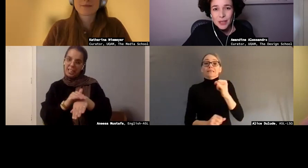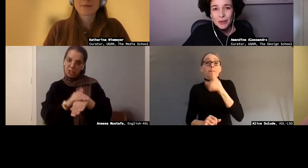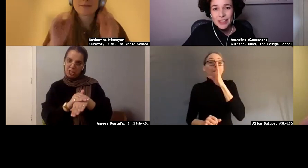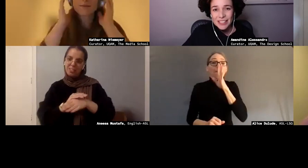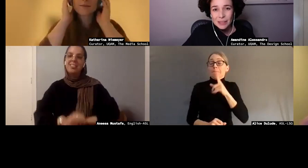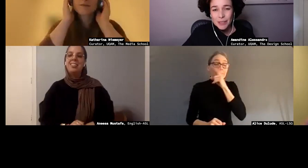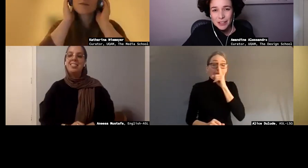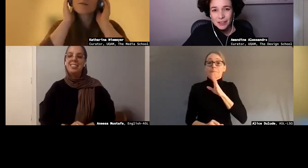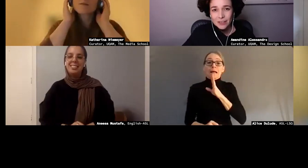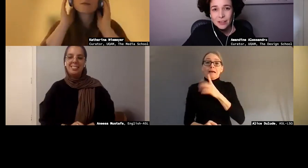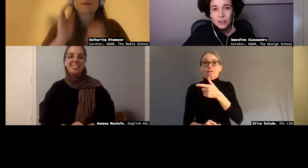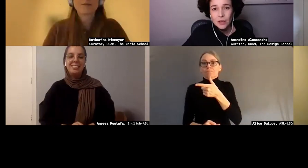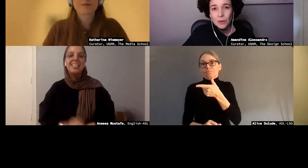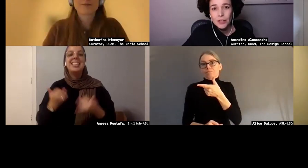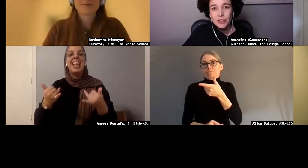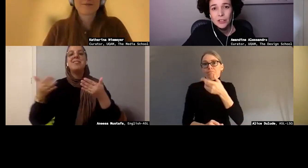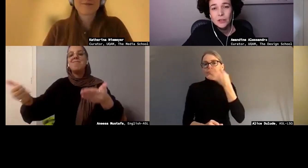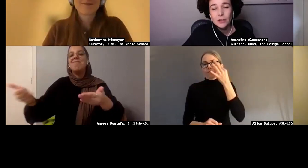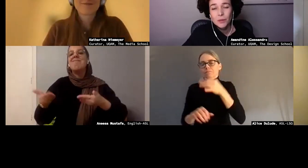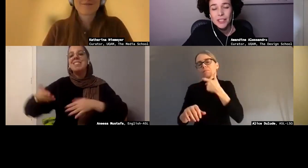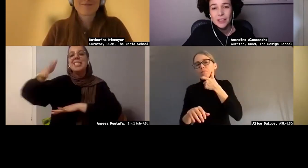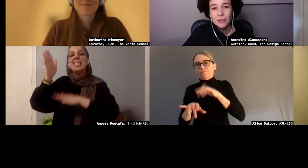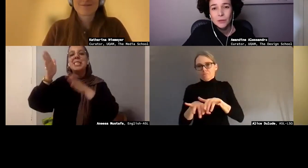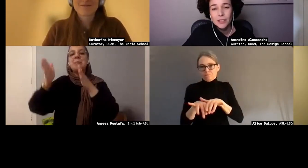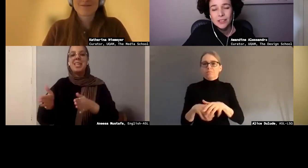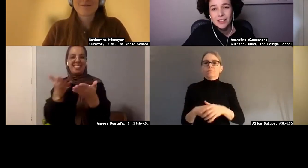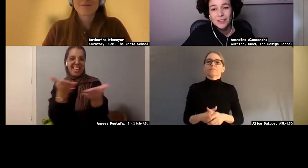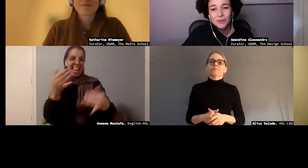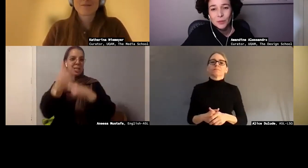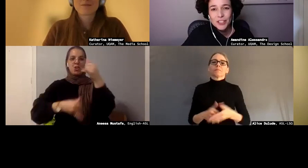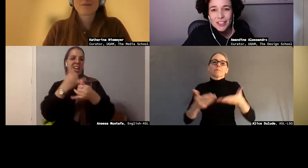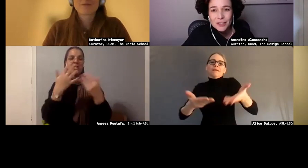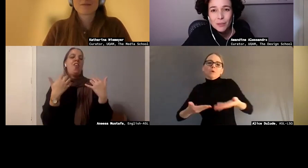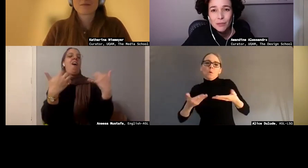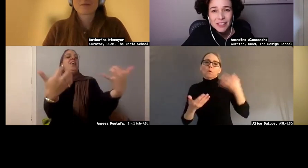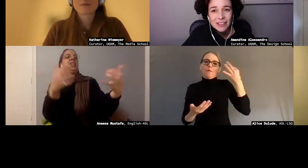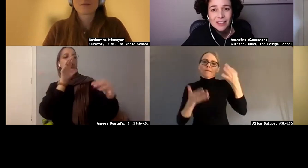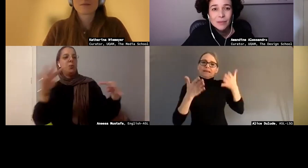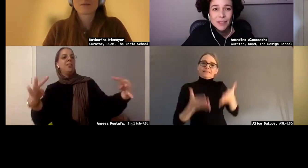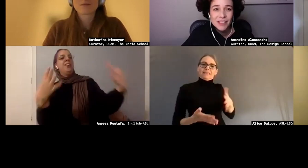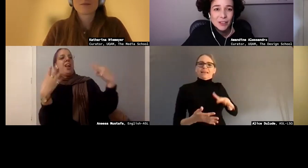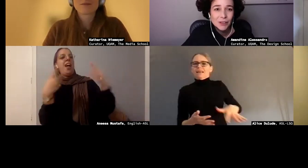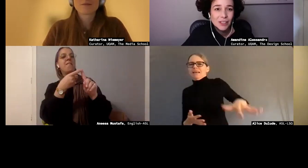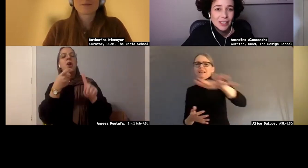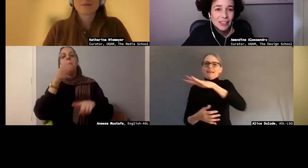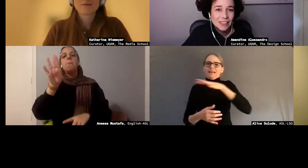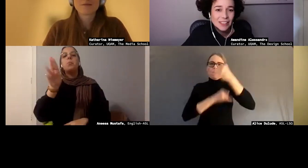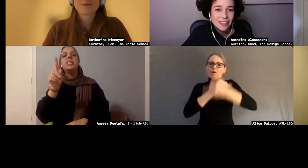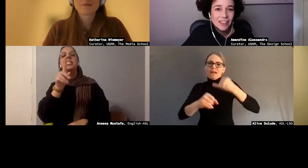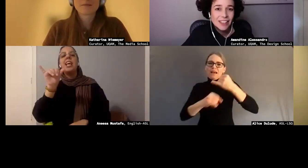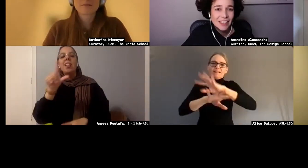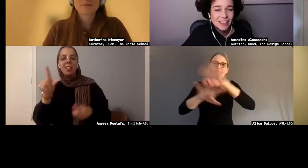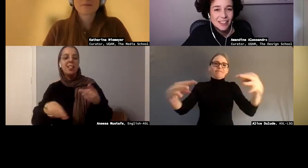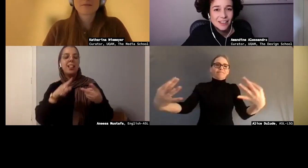introduce our guest speaker to our international public who is watching us from Brazil, Mexico,